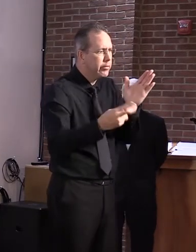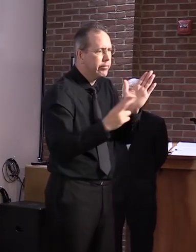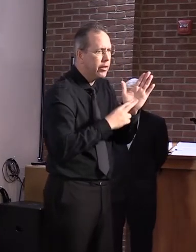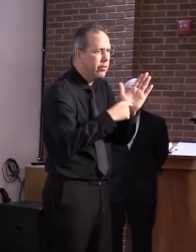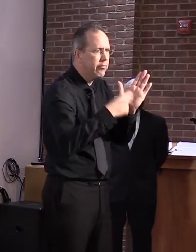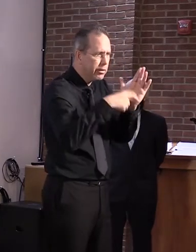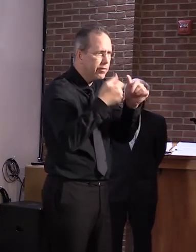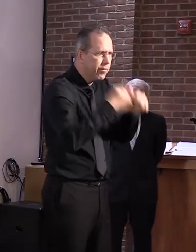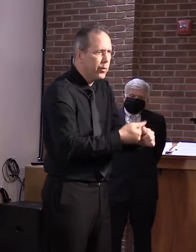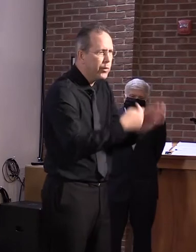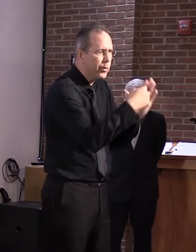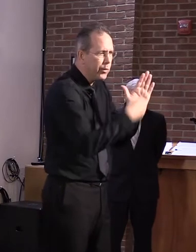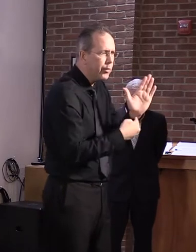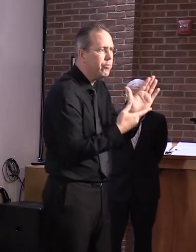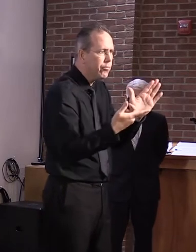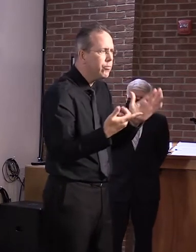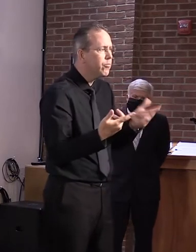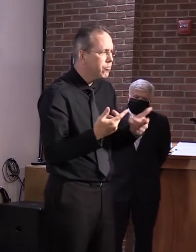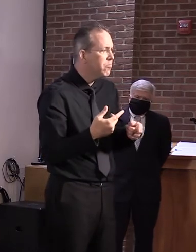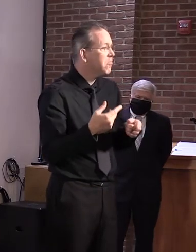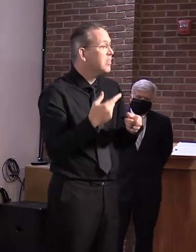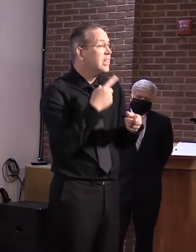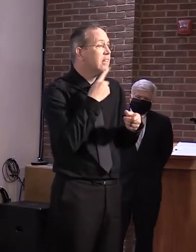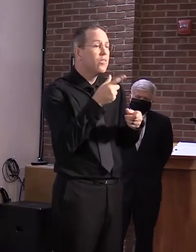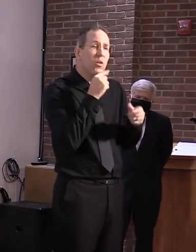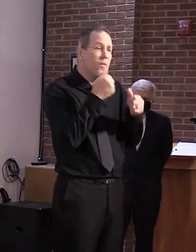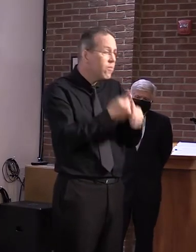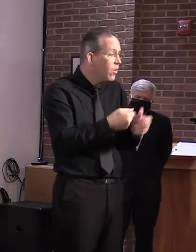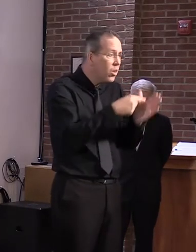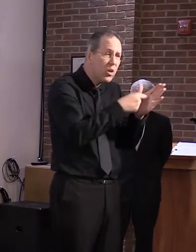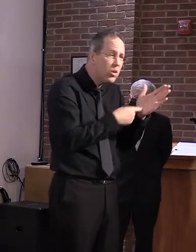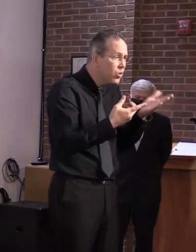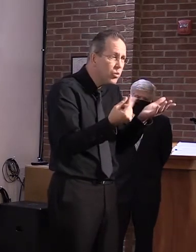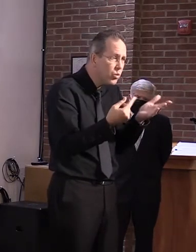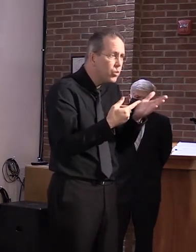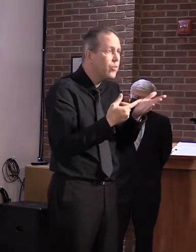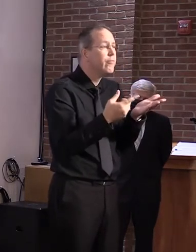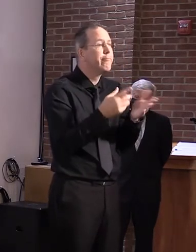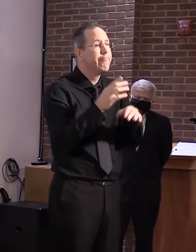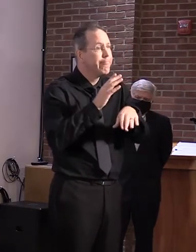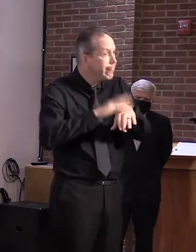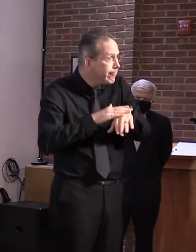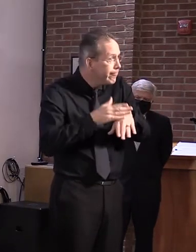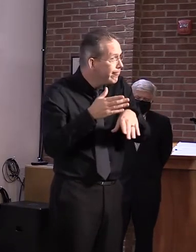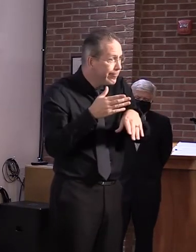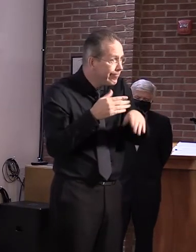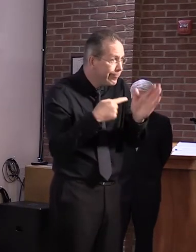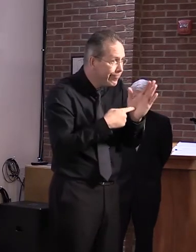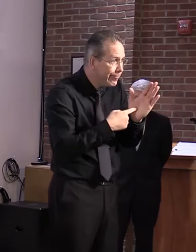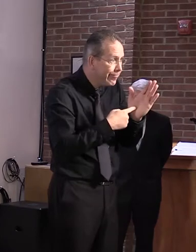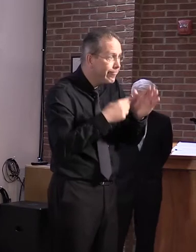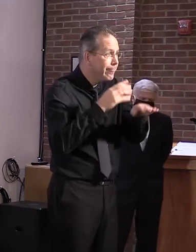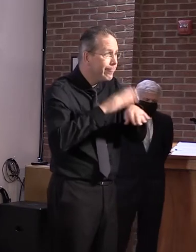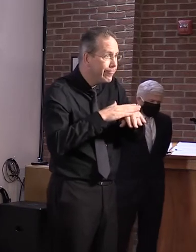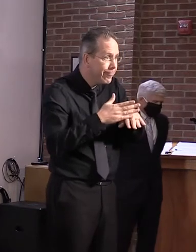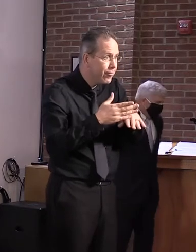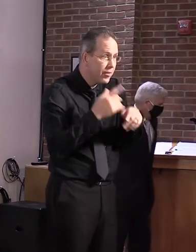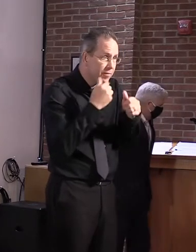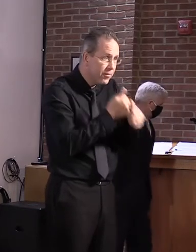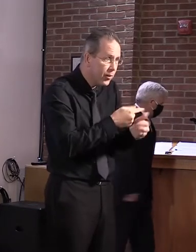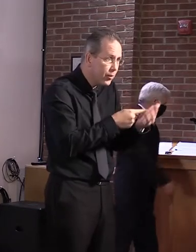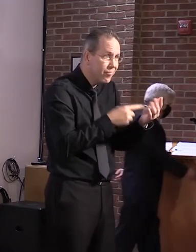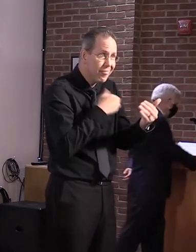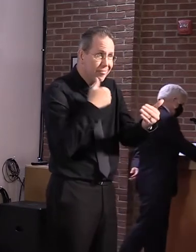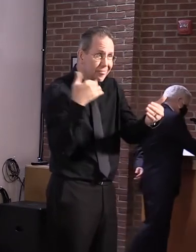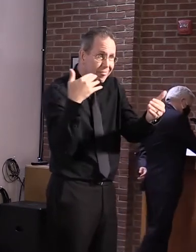from warnings all the way to expulsion. And so we will all look for our students to behave and behave in the interest of